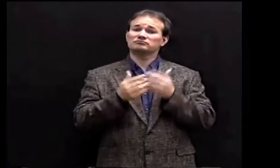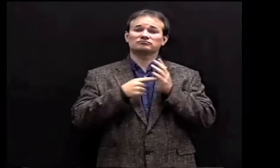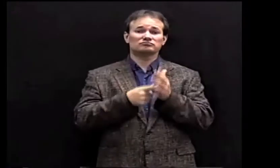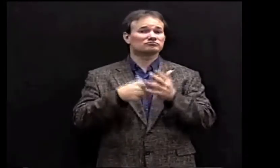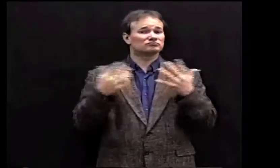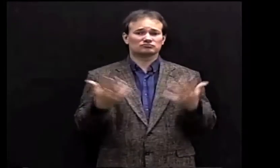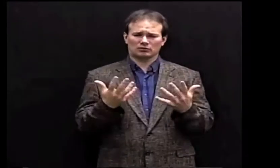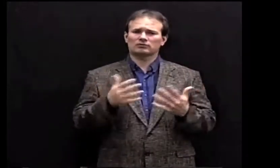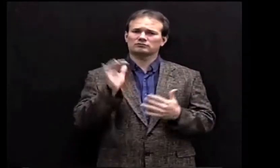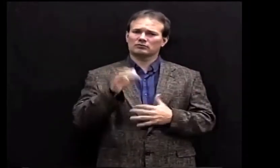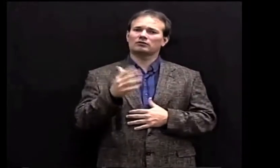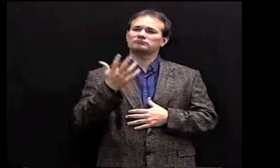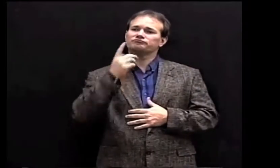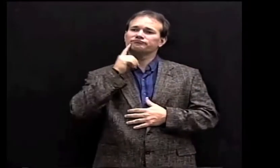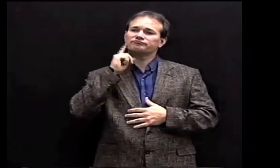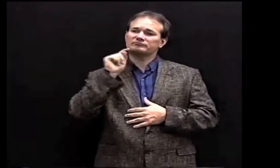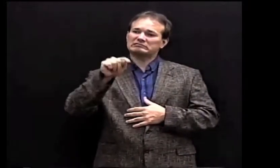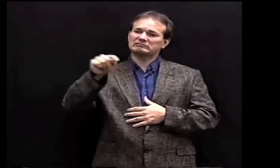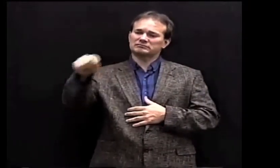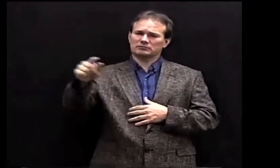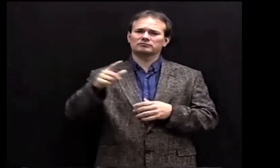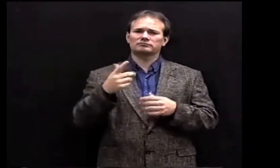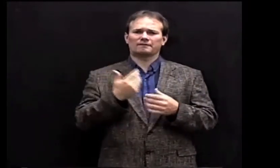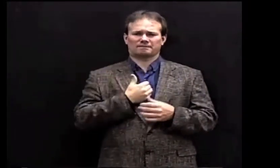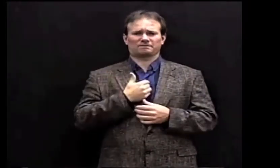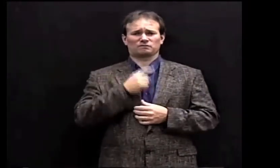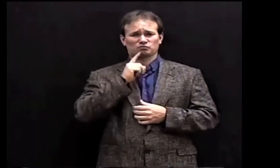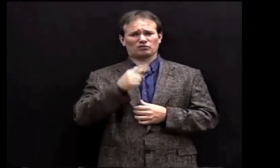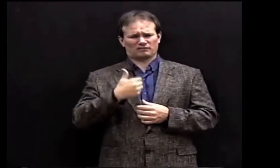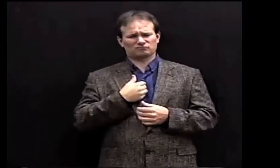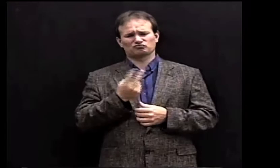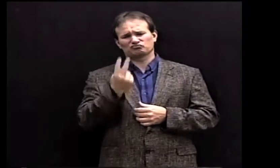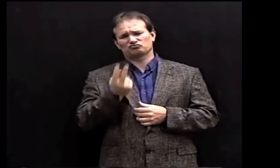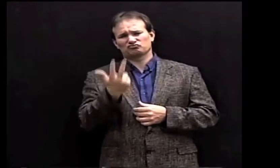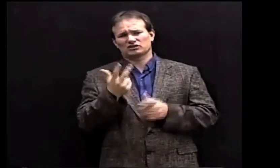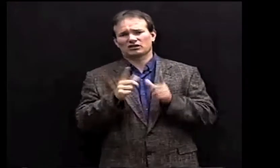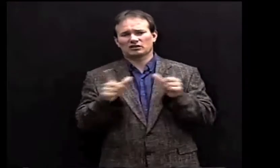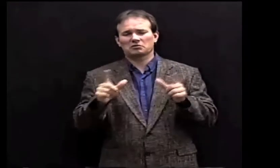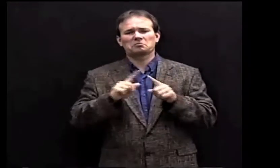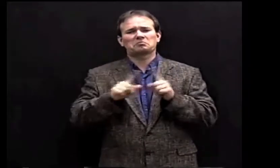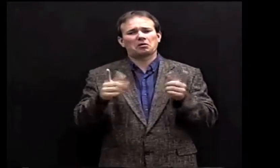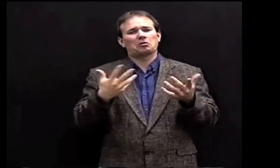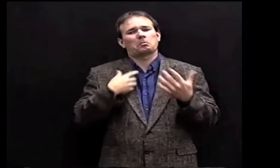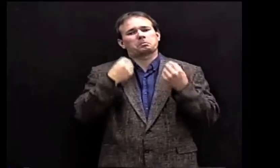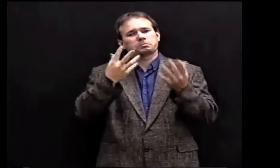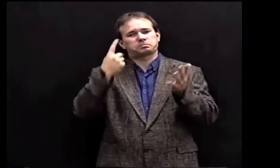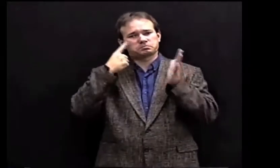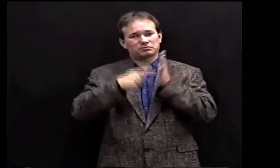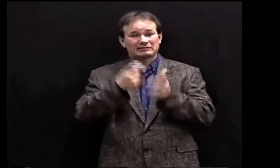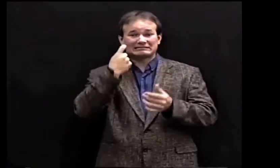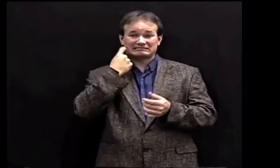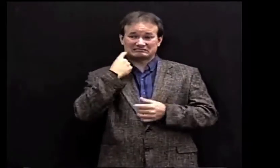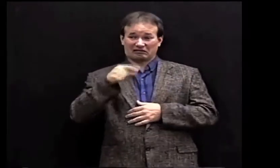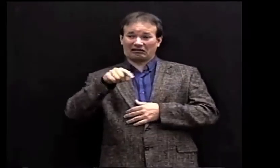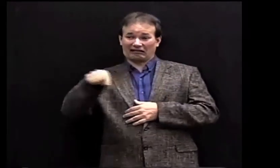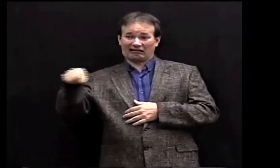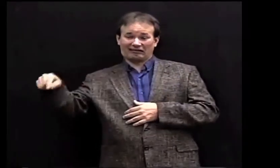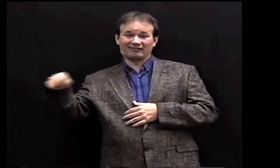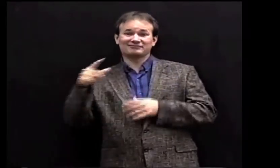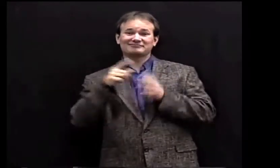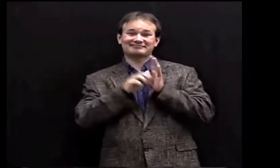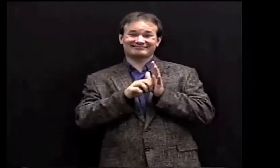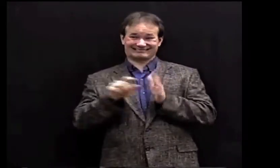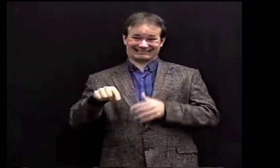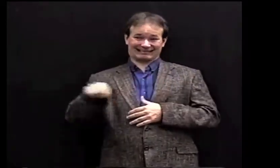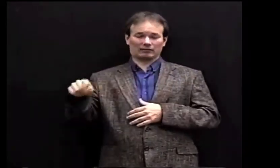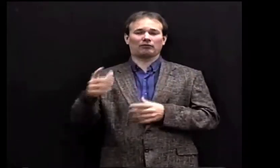are able to transition easily between languages. Many deaf people have 2 or 3 different languages that they are fluent in. Now you will